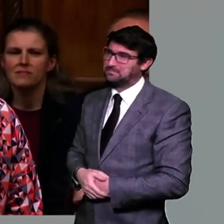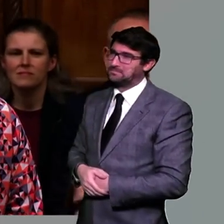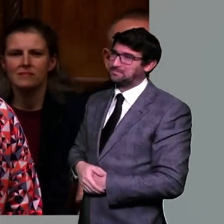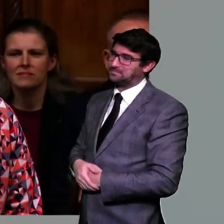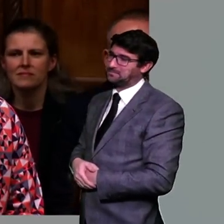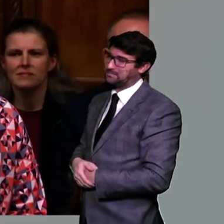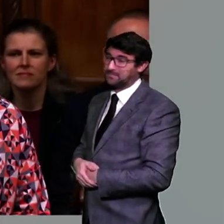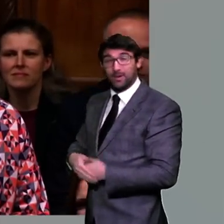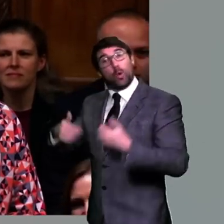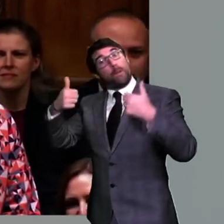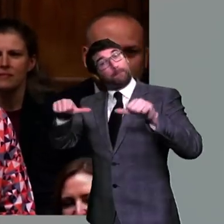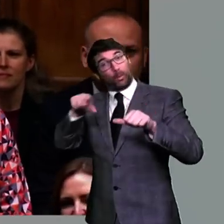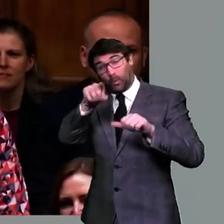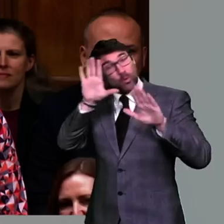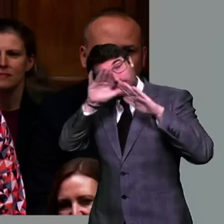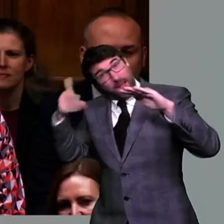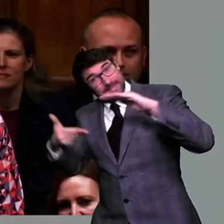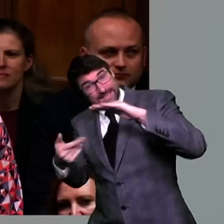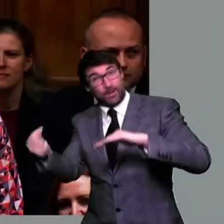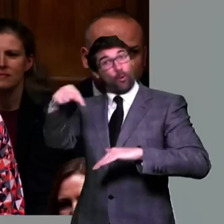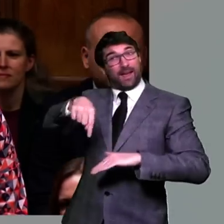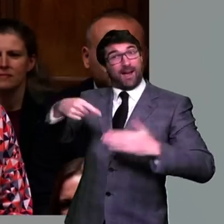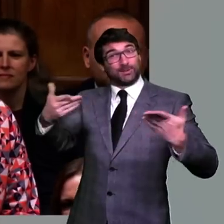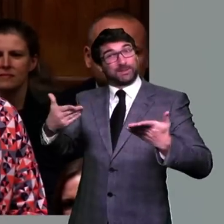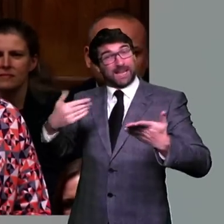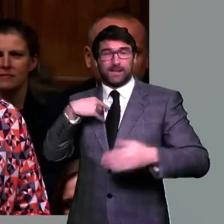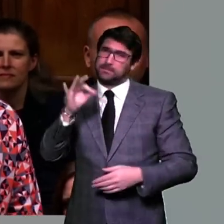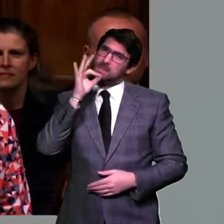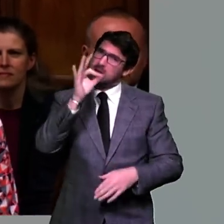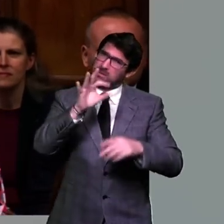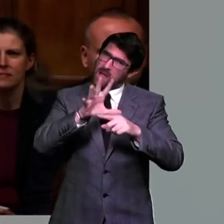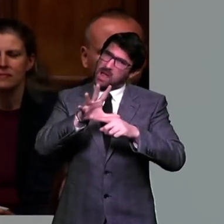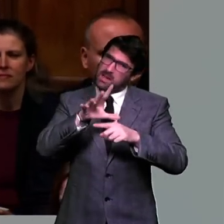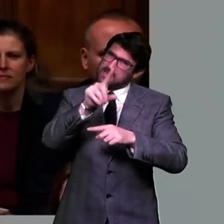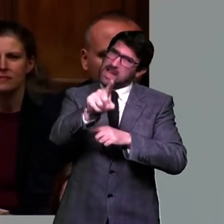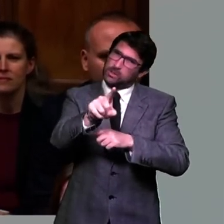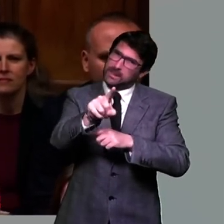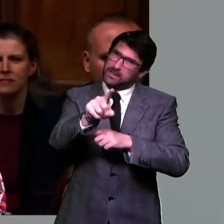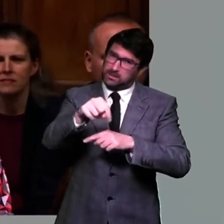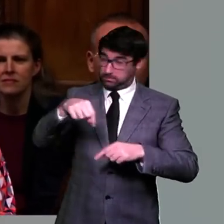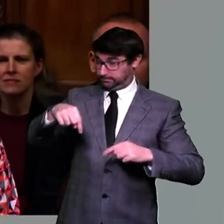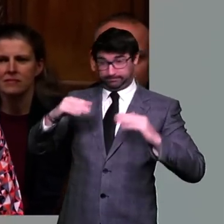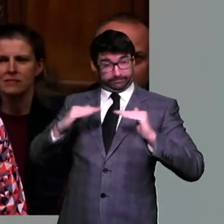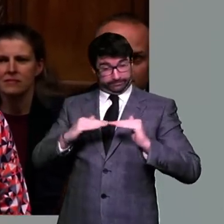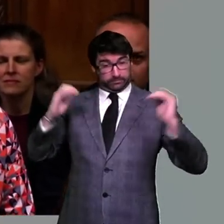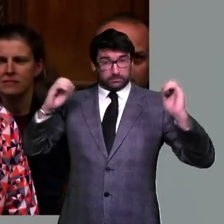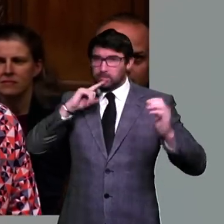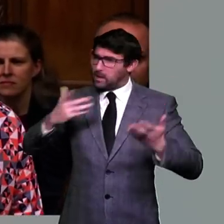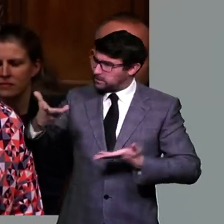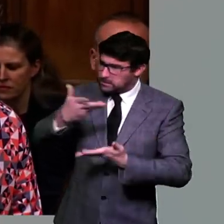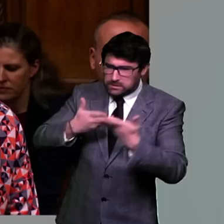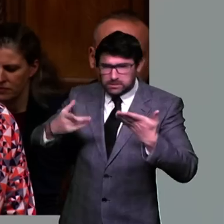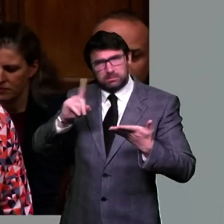she's here, I wonder if she could tell us why next week this House will be discussing legislation that will abolish